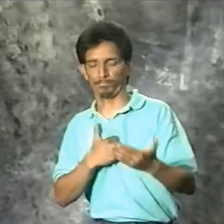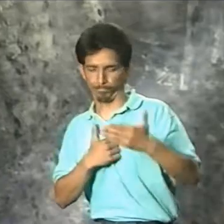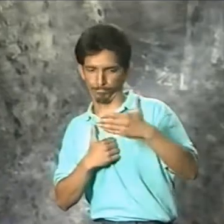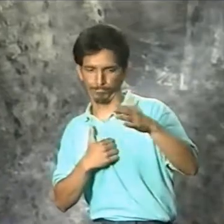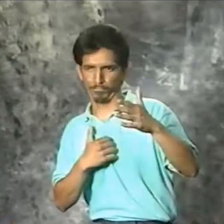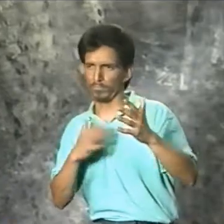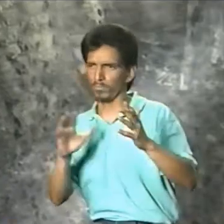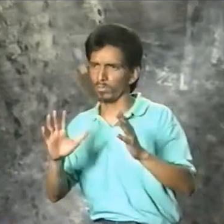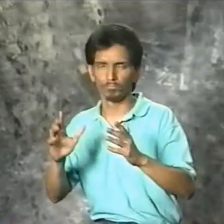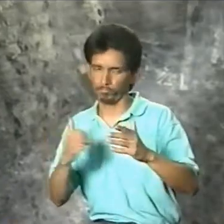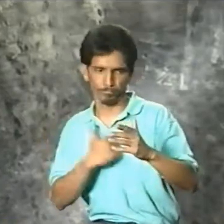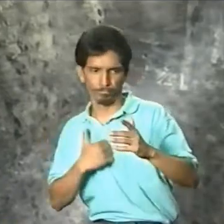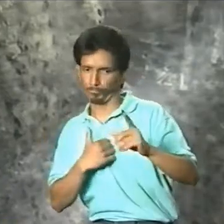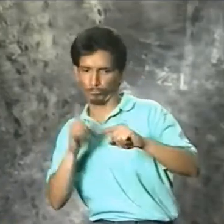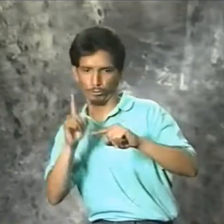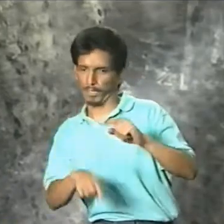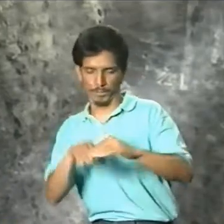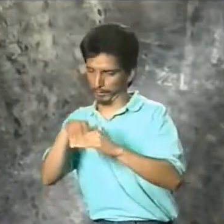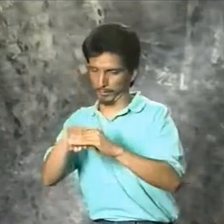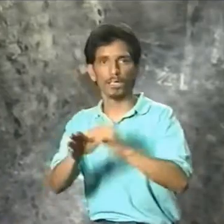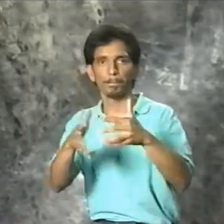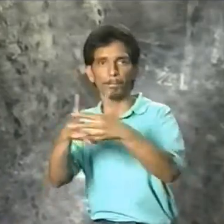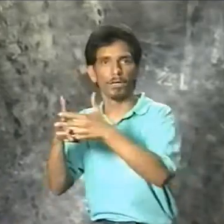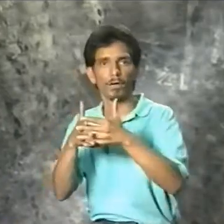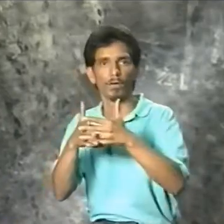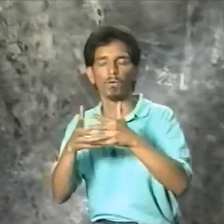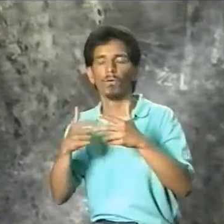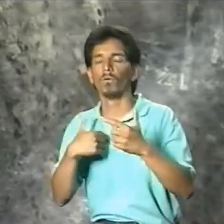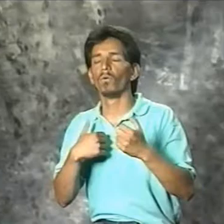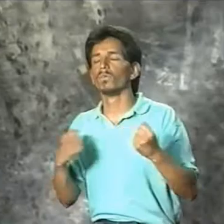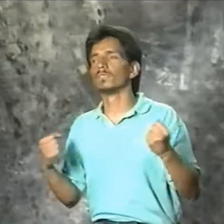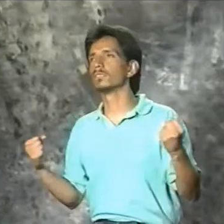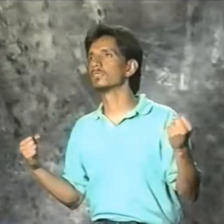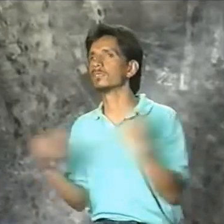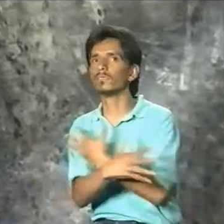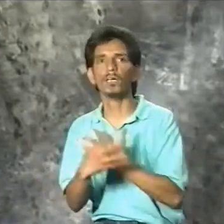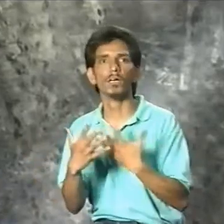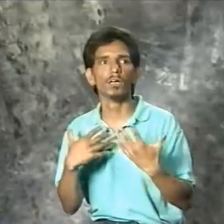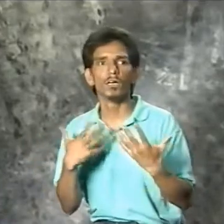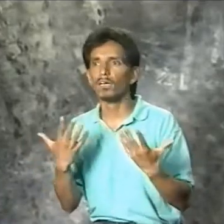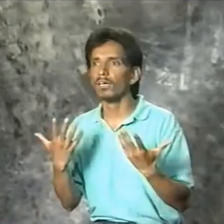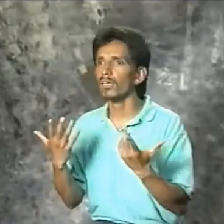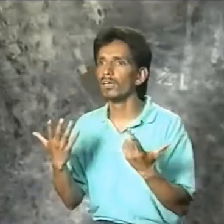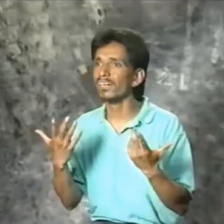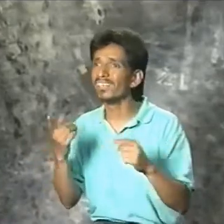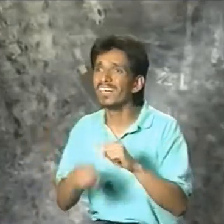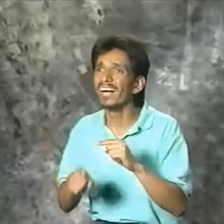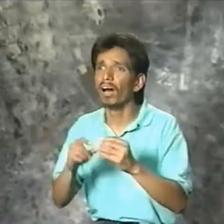Tijuana. They told me that I was sorry they told me that they were sorry, but I'm not able to pass the